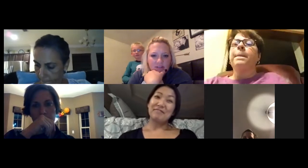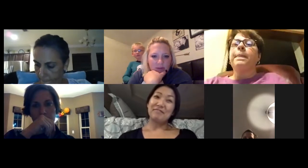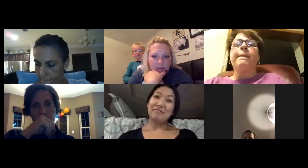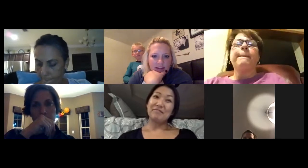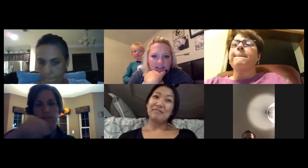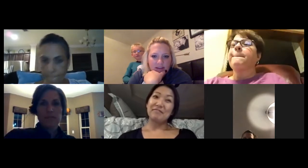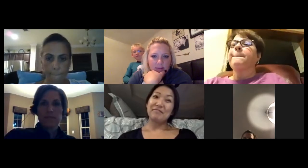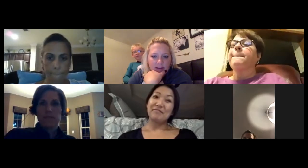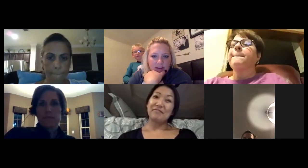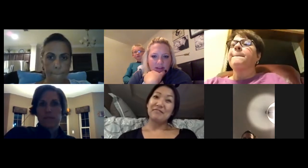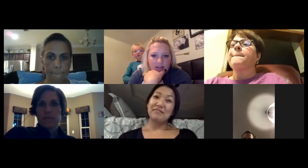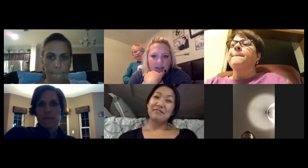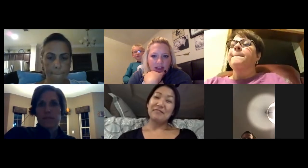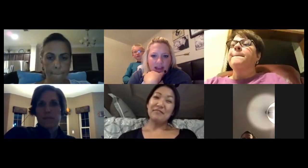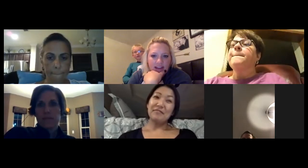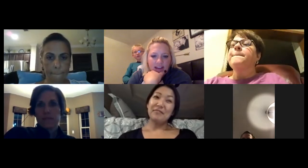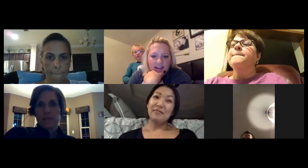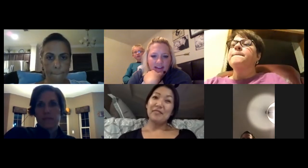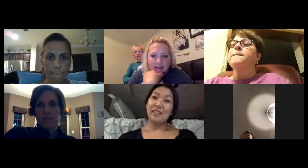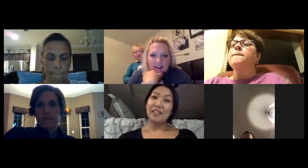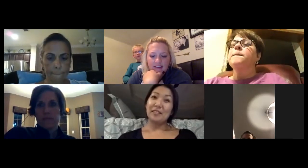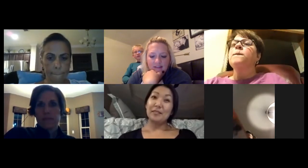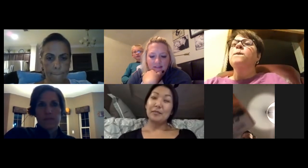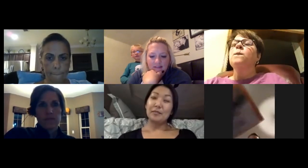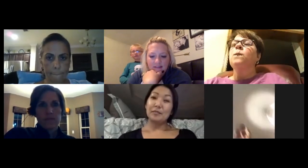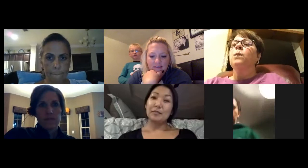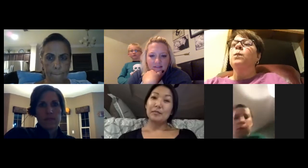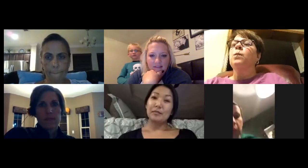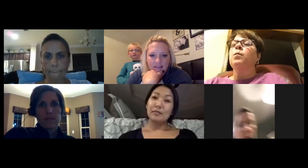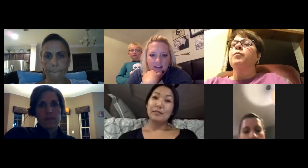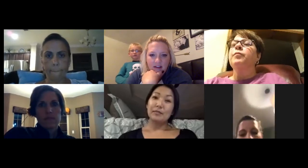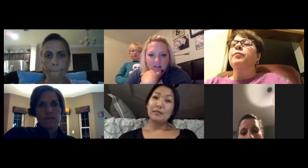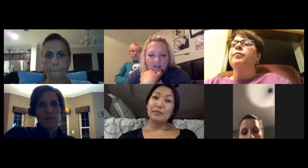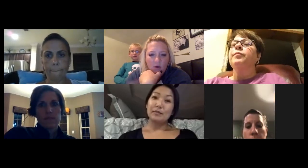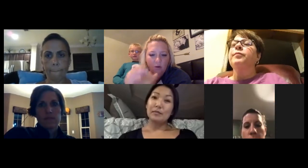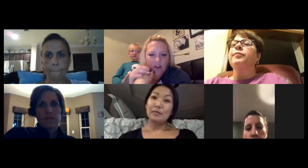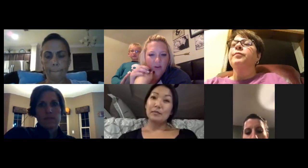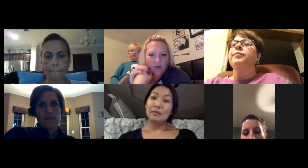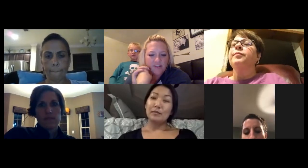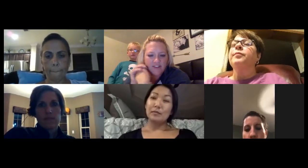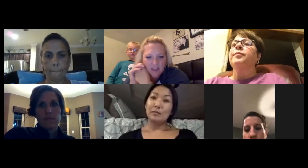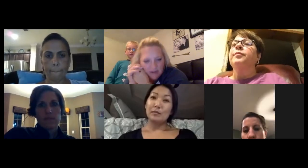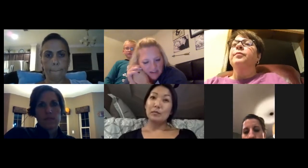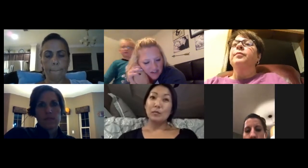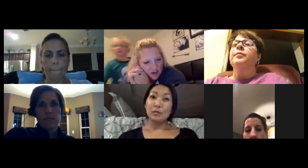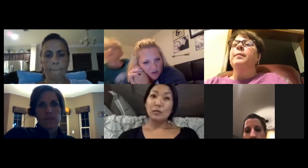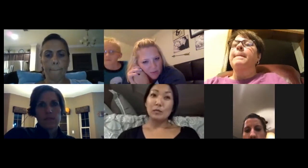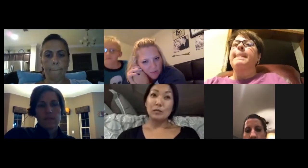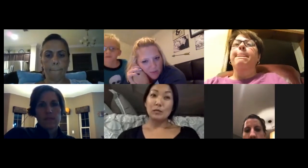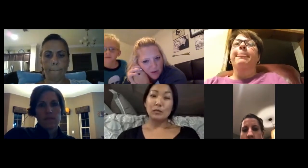with me last time. Hey, Leanne. So, what other words do you think we need to know when we are